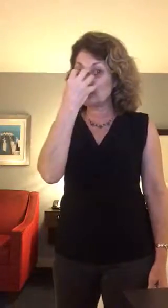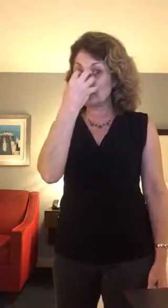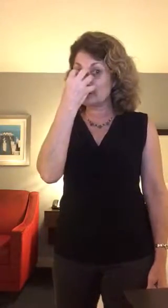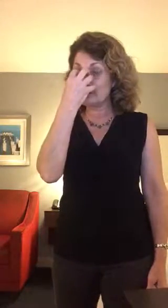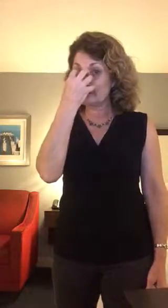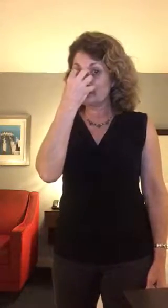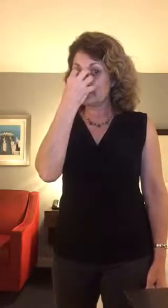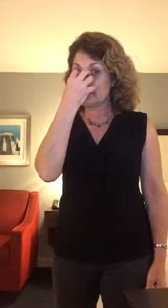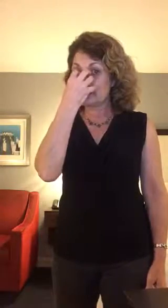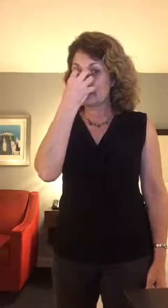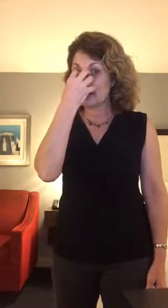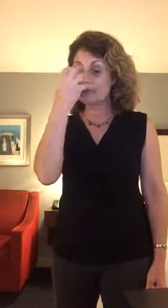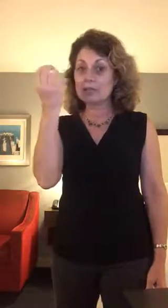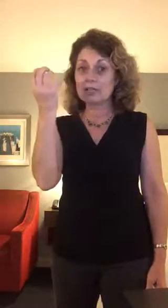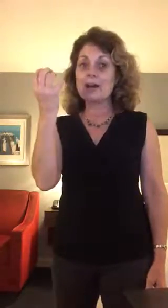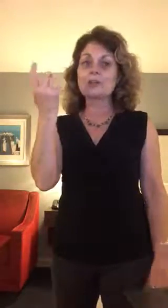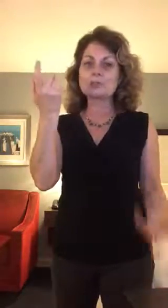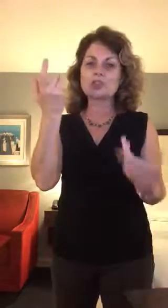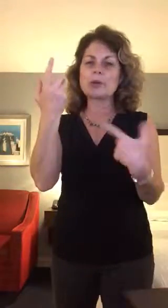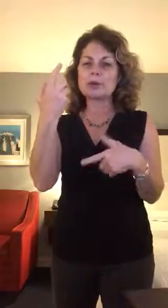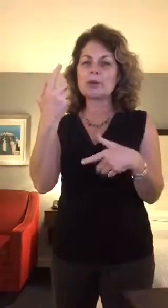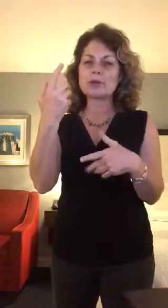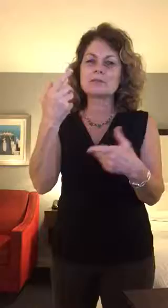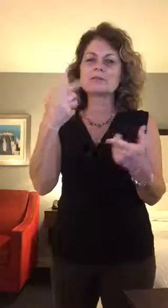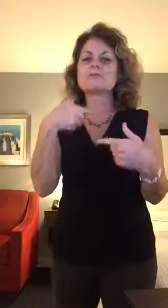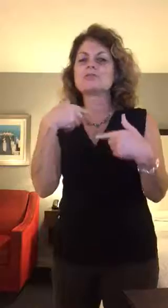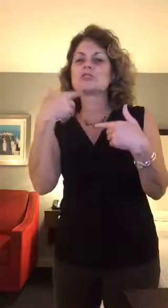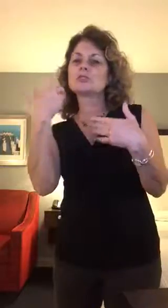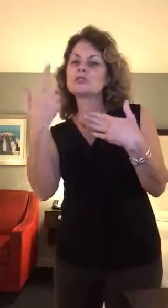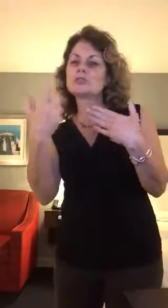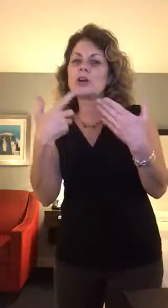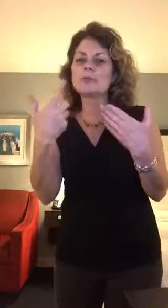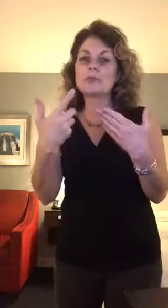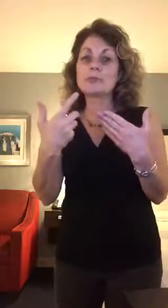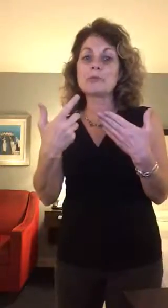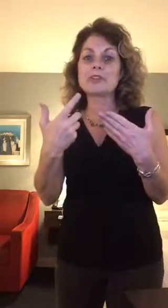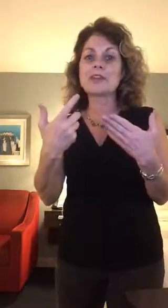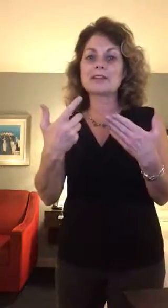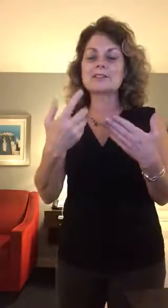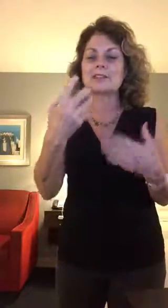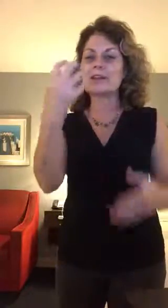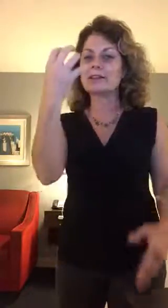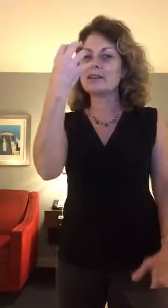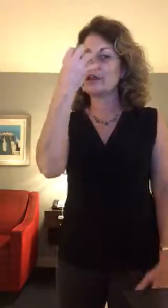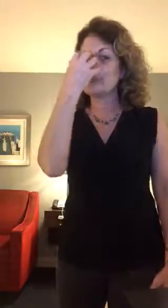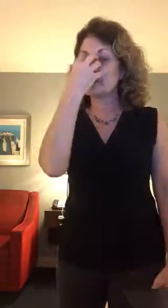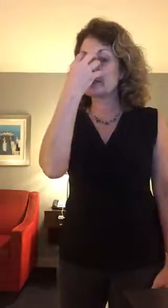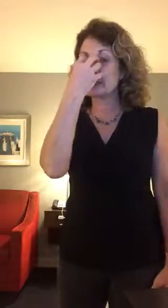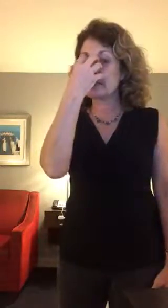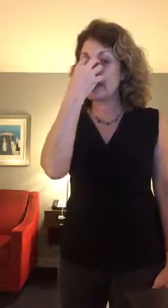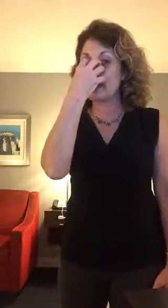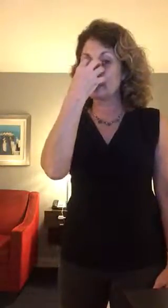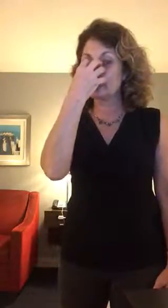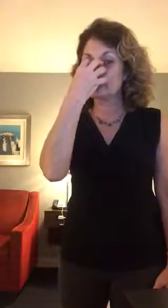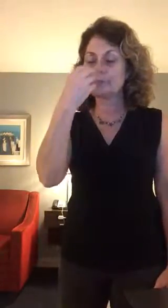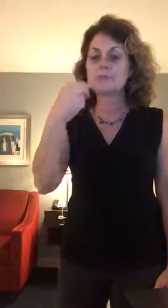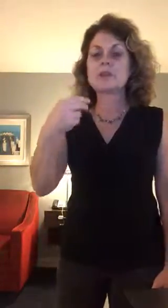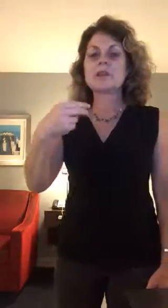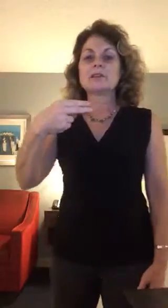nose. That's a sign for clown. I'm showing you this just to help you remember the next sign. But this is clown.